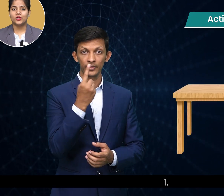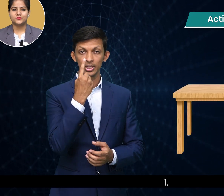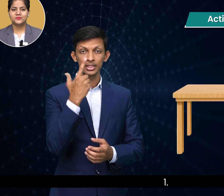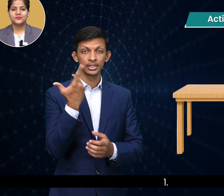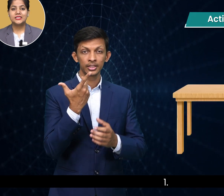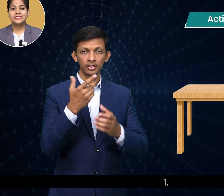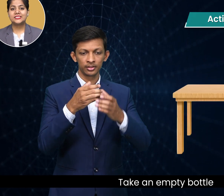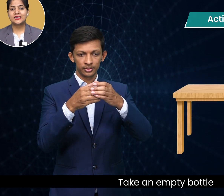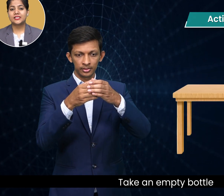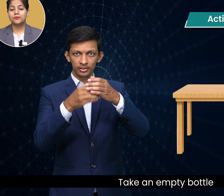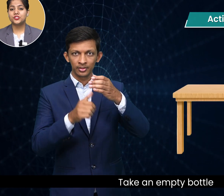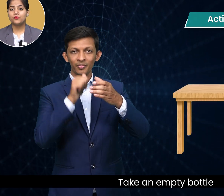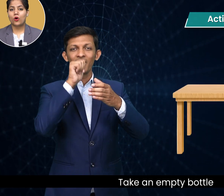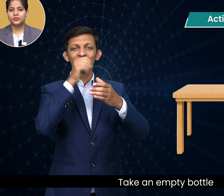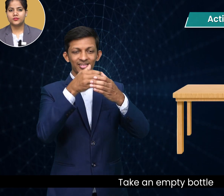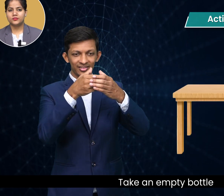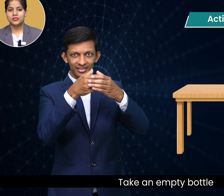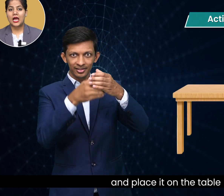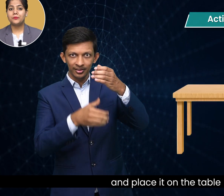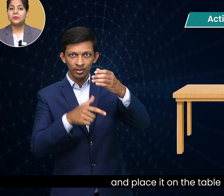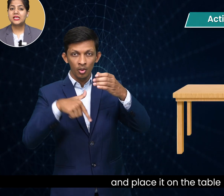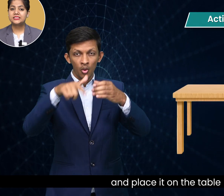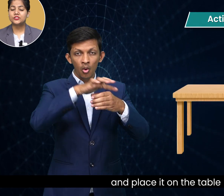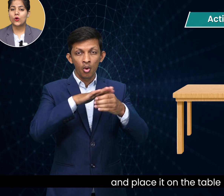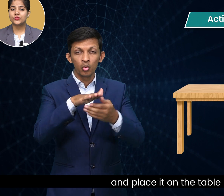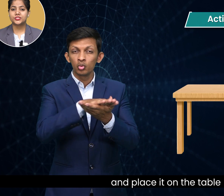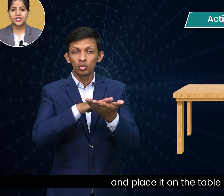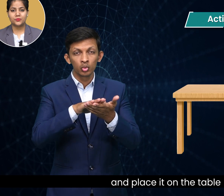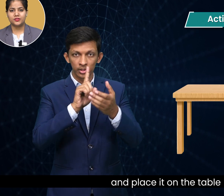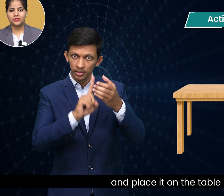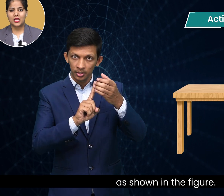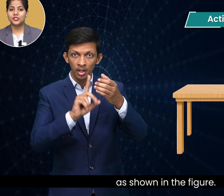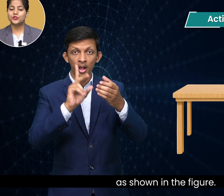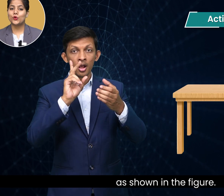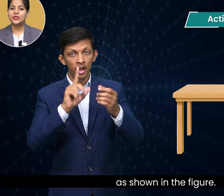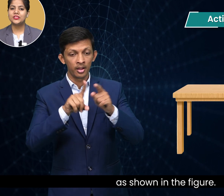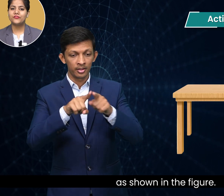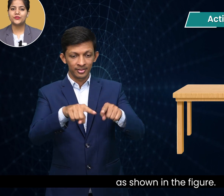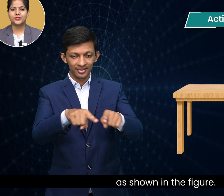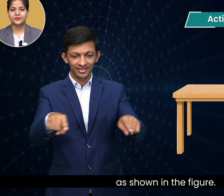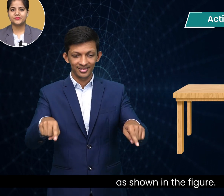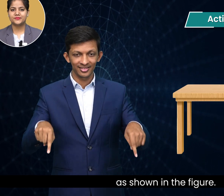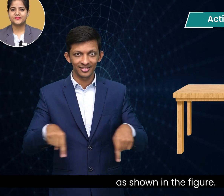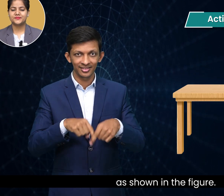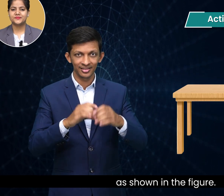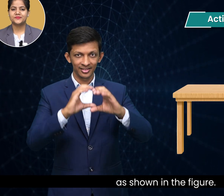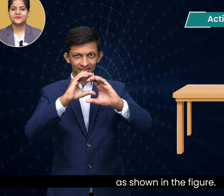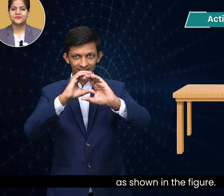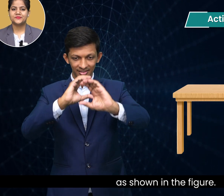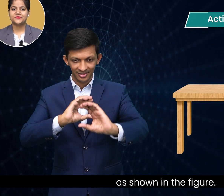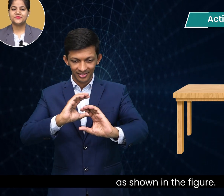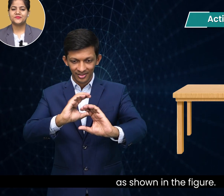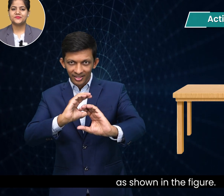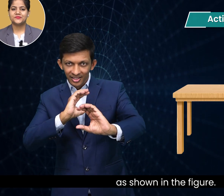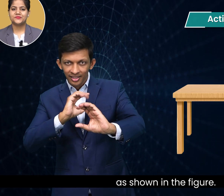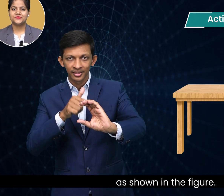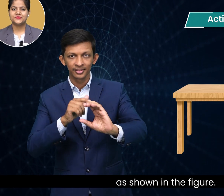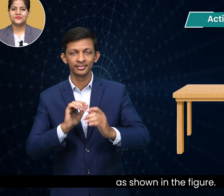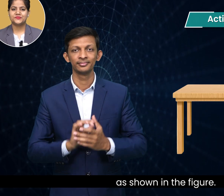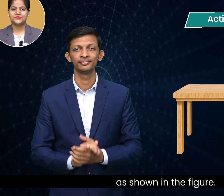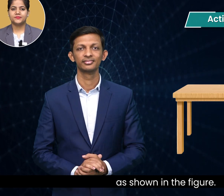Number 1. Take an empty bottle and place it on the table as shown in the figure.